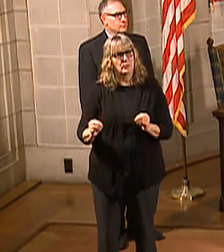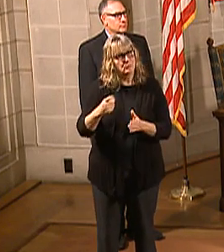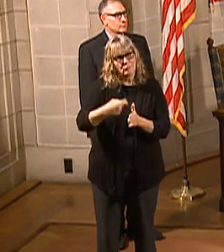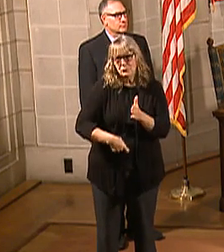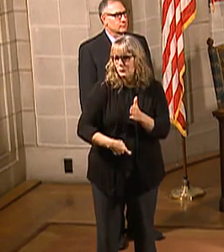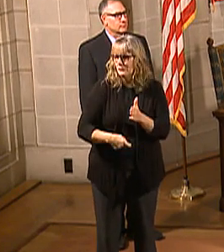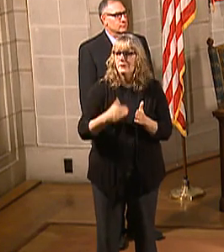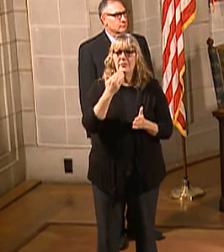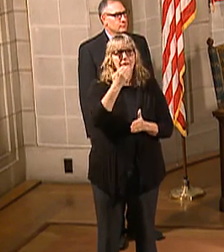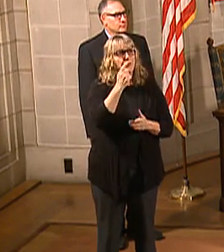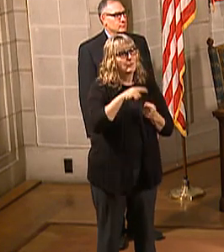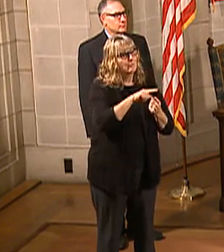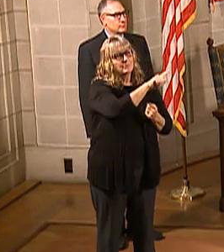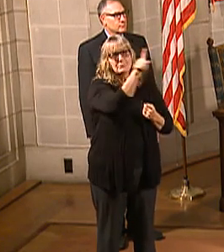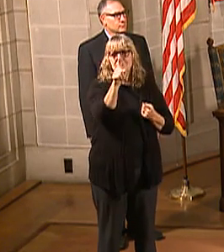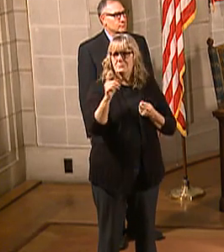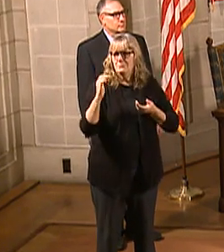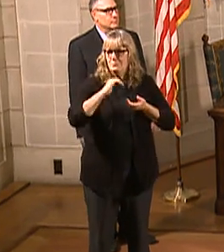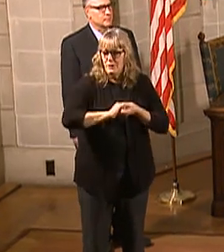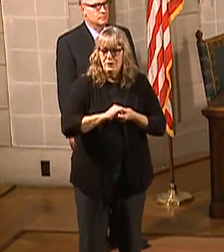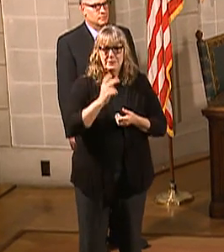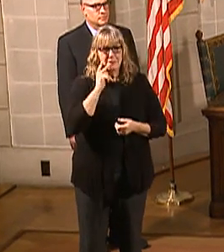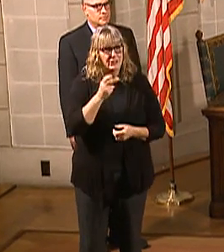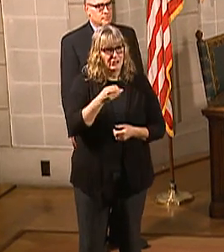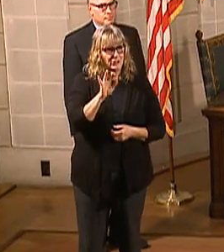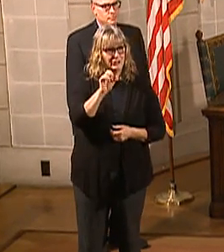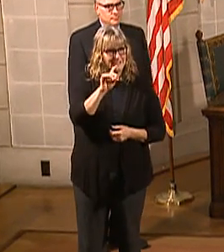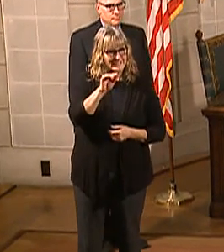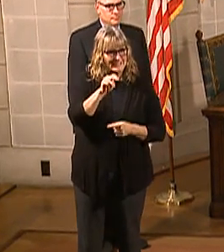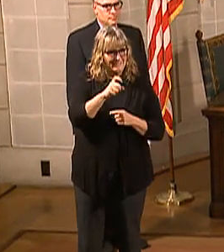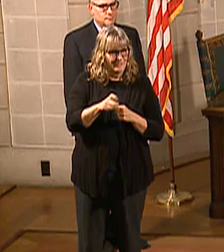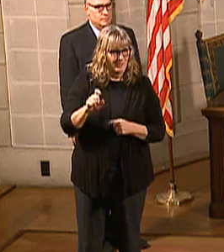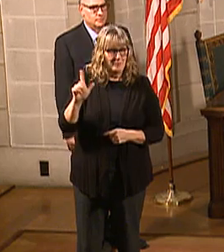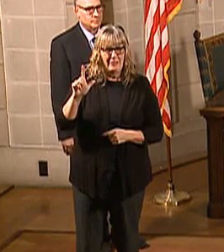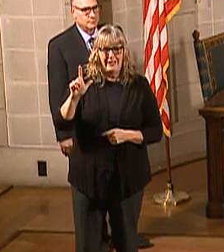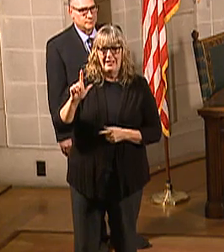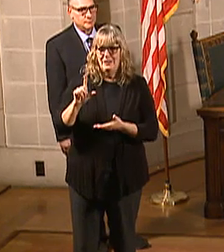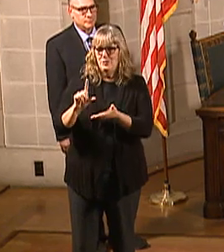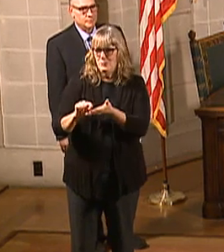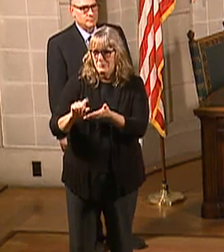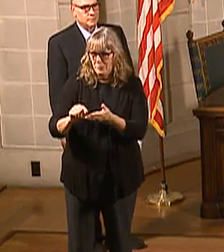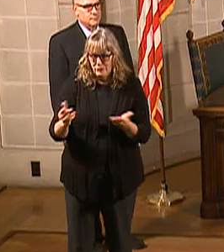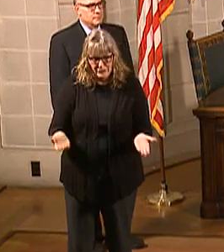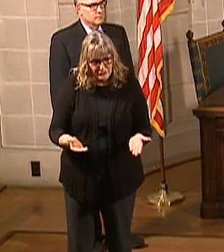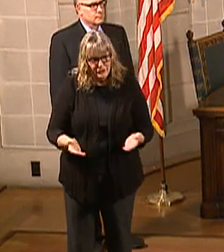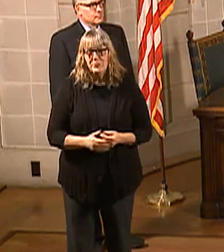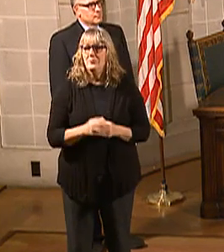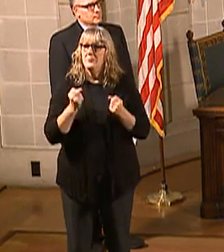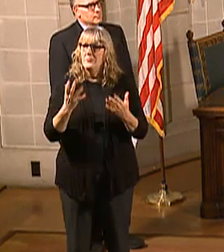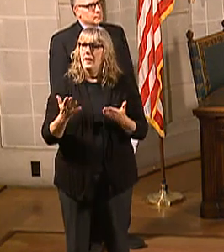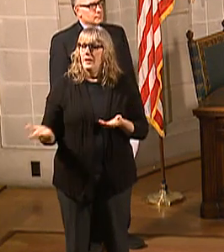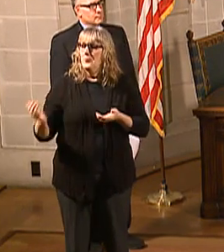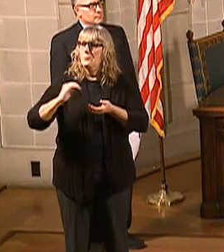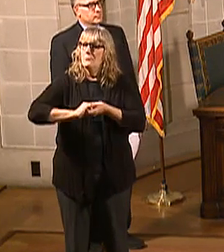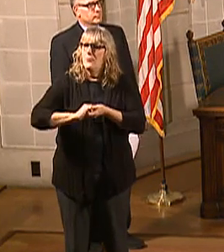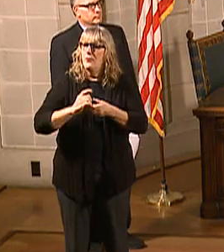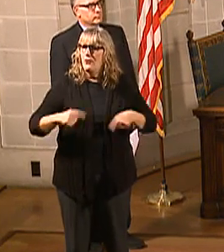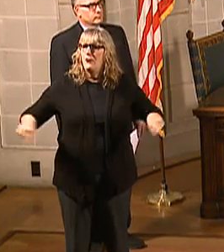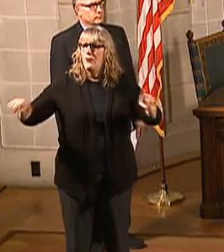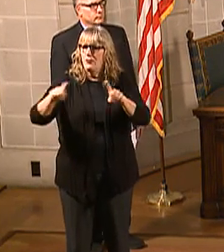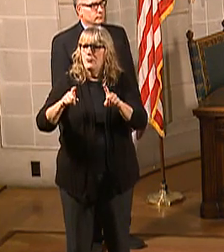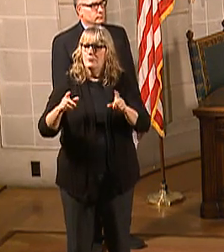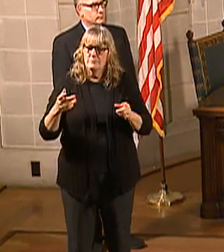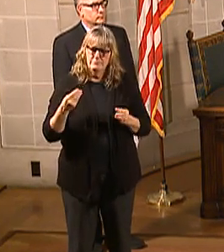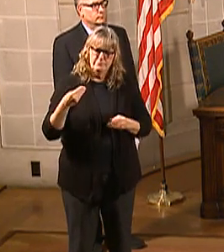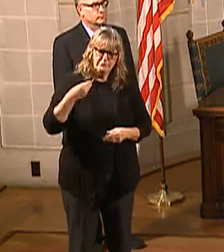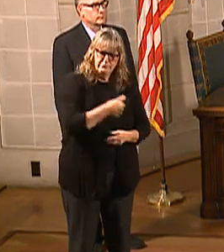to a lot of partners. I see Christine from Lincoln Journal-Star here with us. We have a lot of partners who enable that through funding.